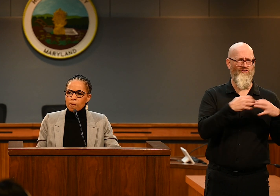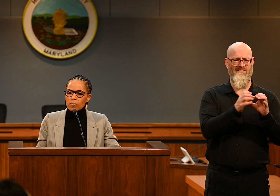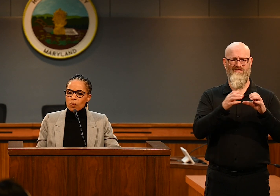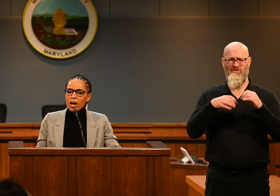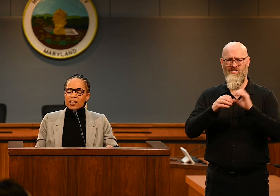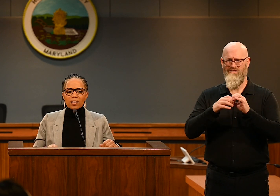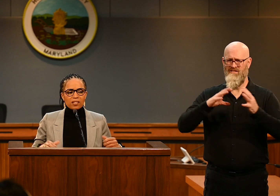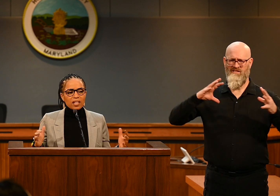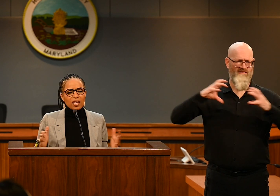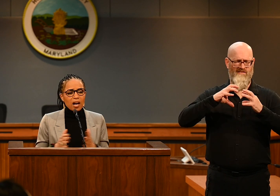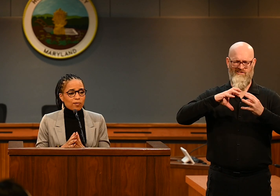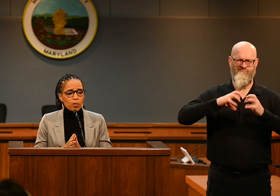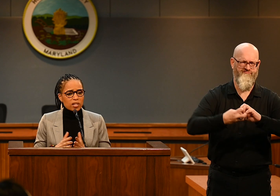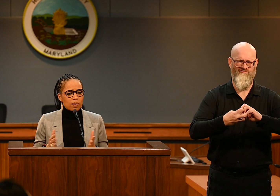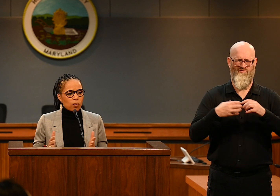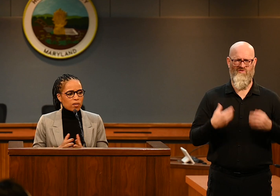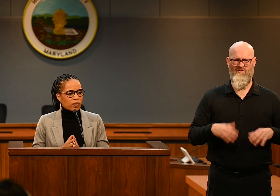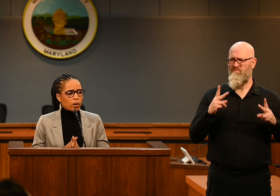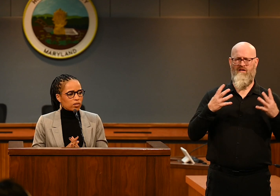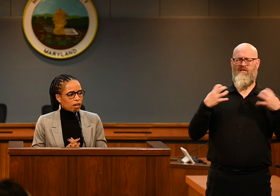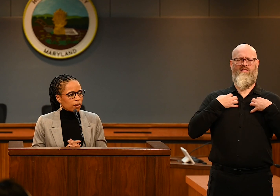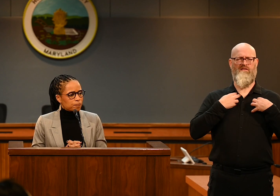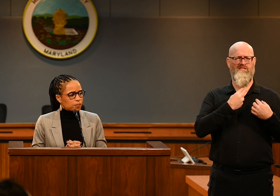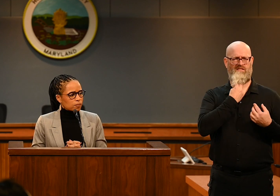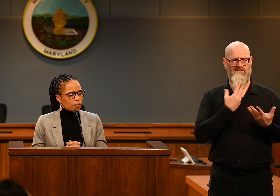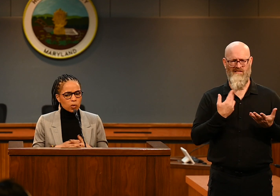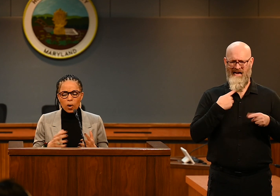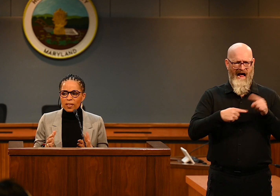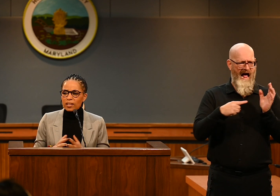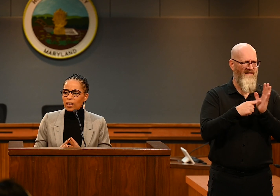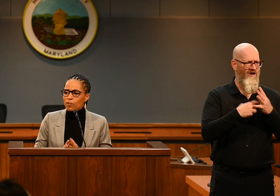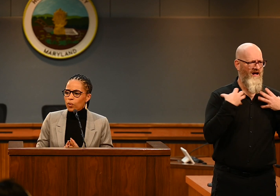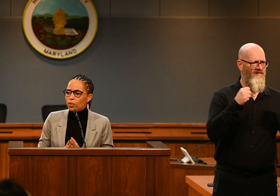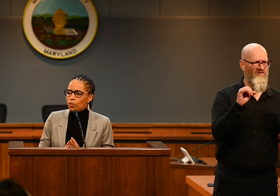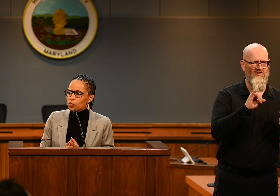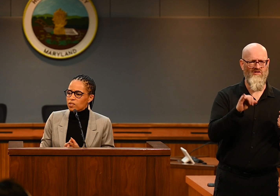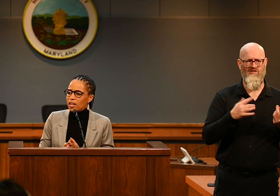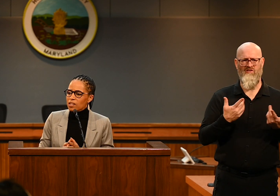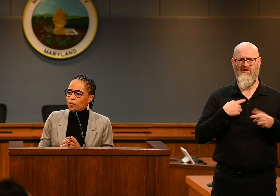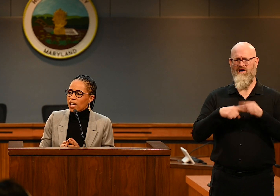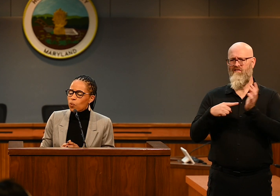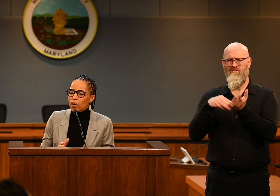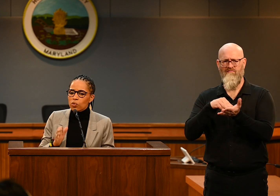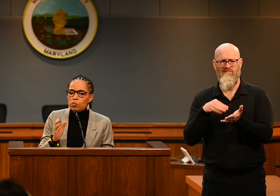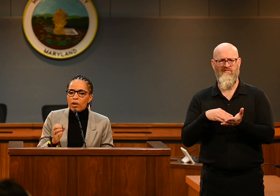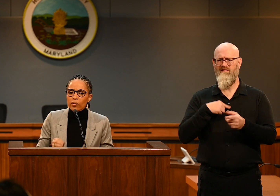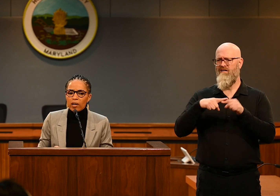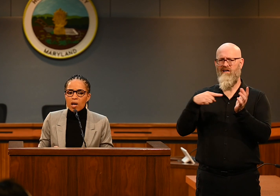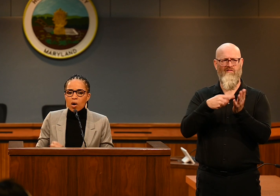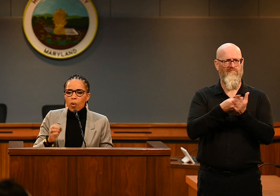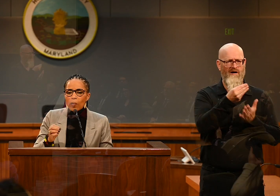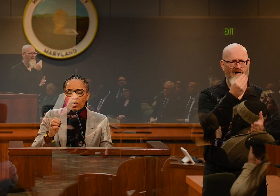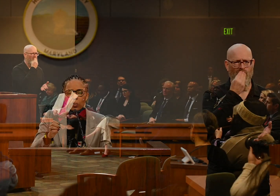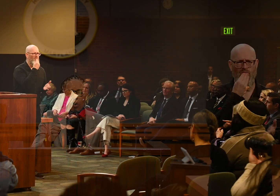now why it is they cannot afford anymore their health care, why they can't afford their groceries. And I say for anyone who's